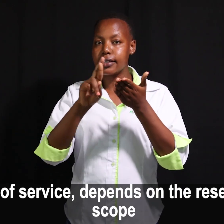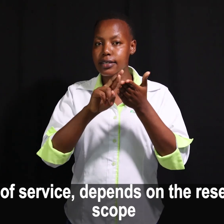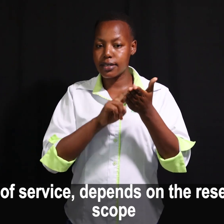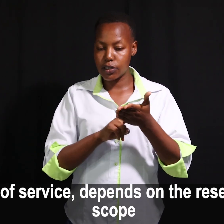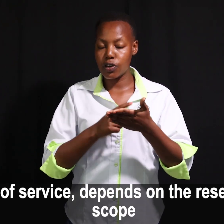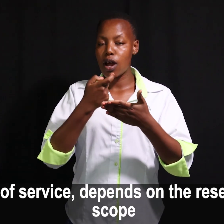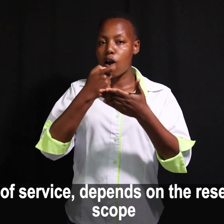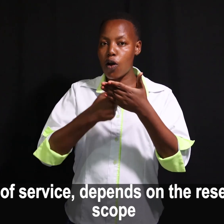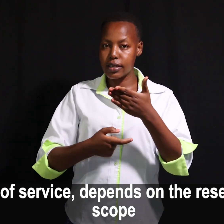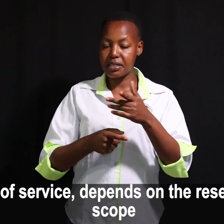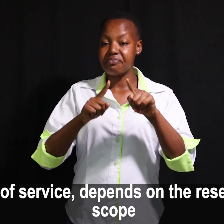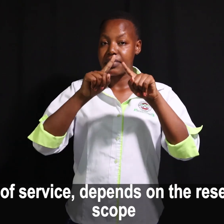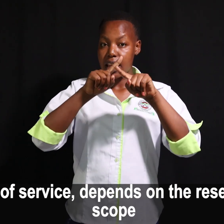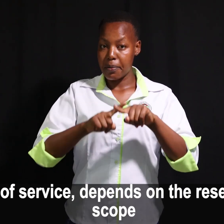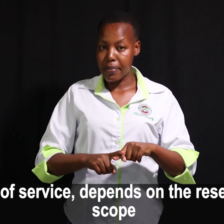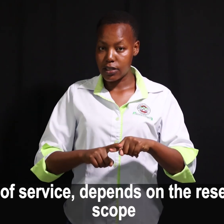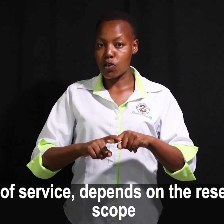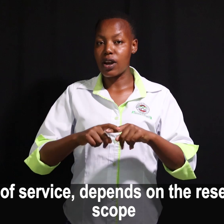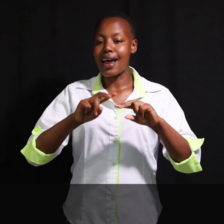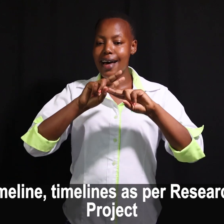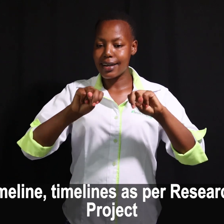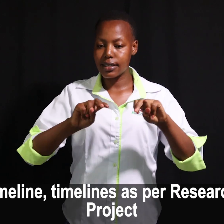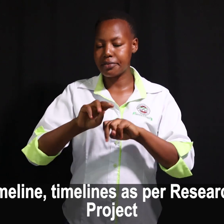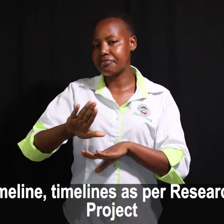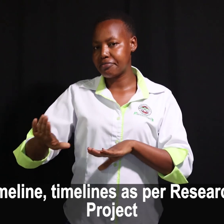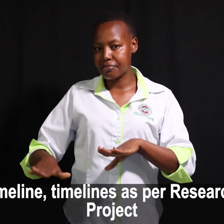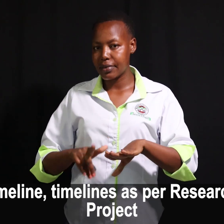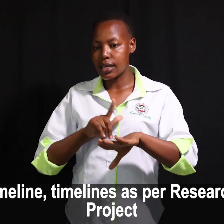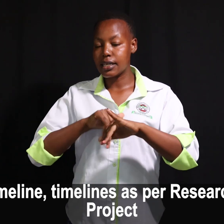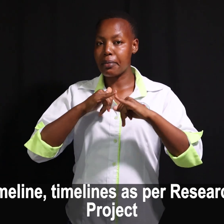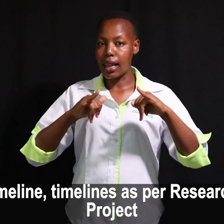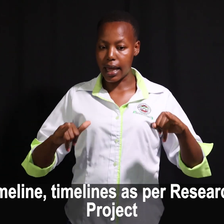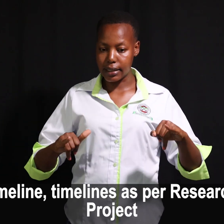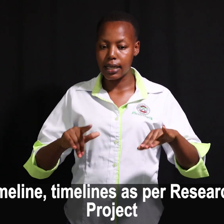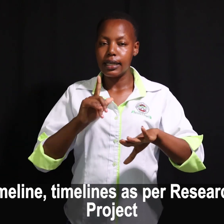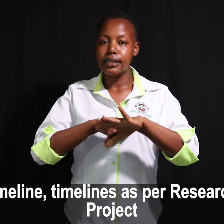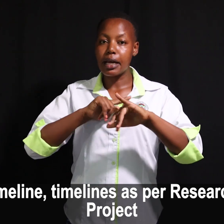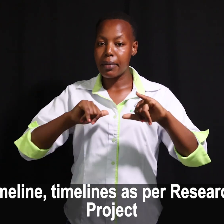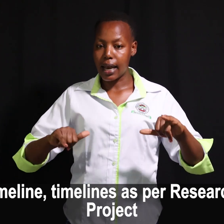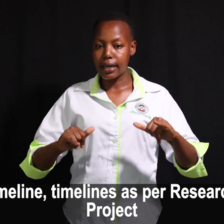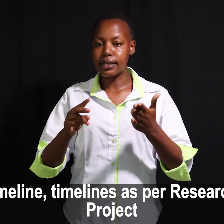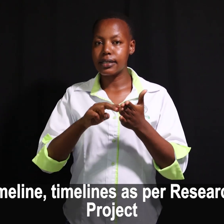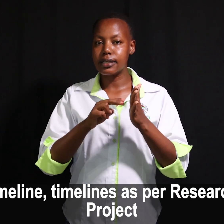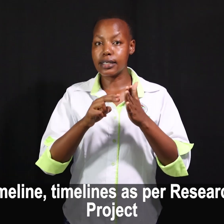of service depends on the research scope, timelines as per research project.